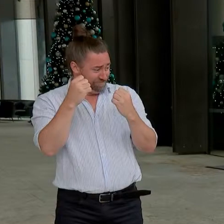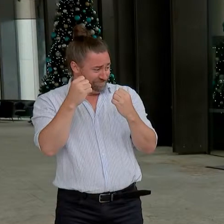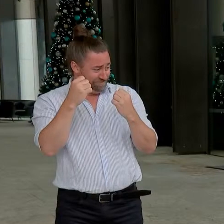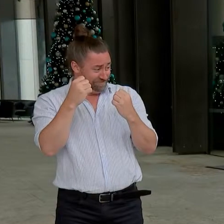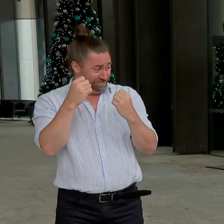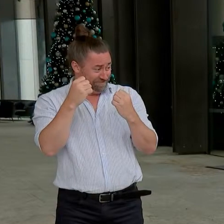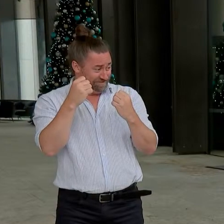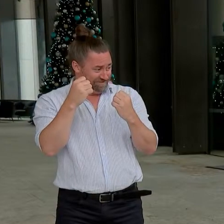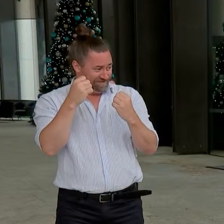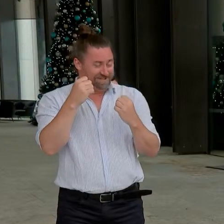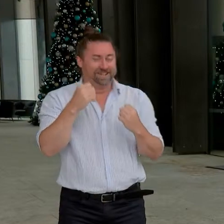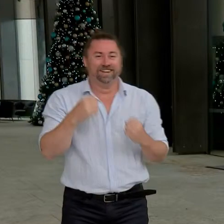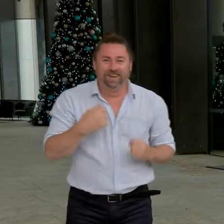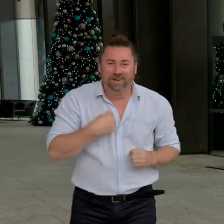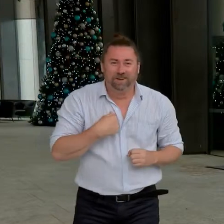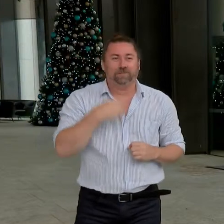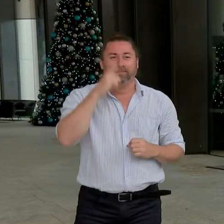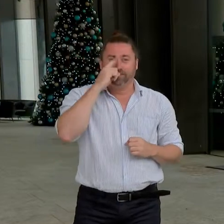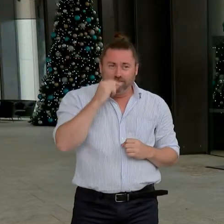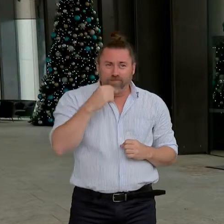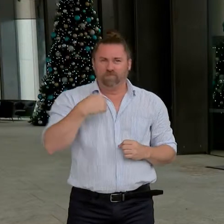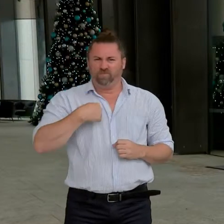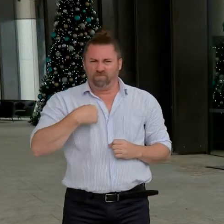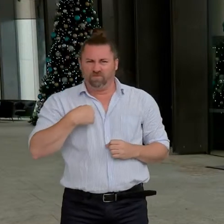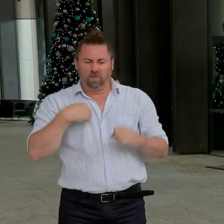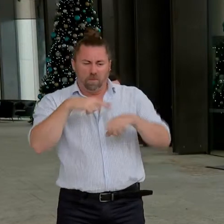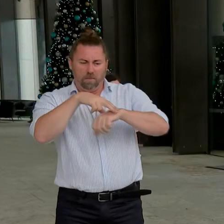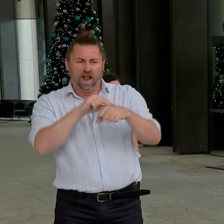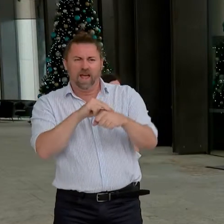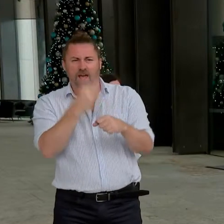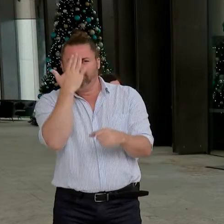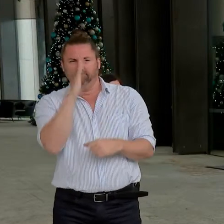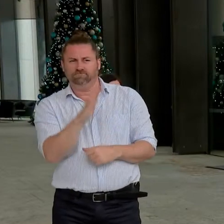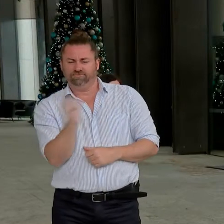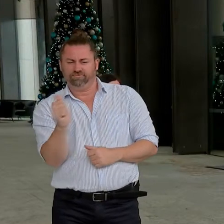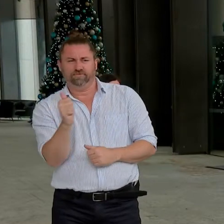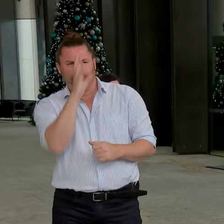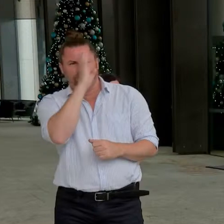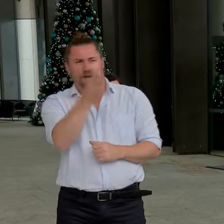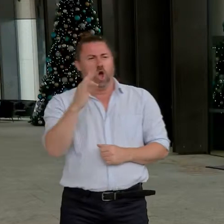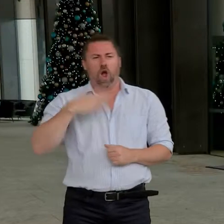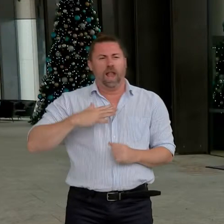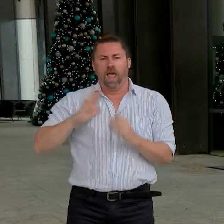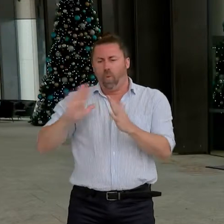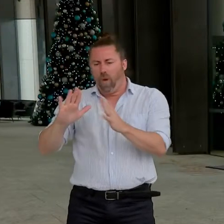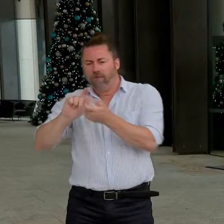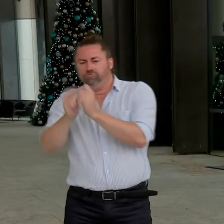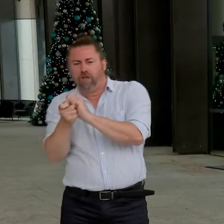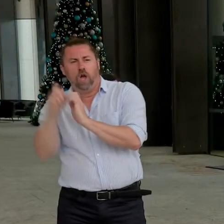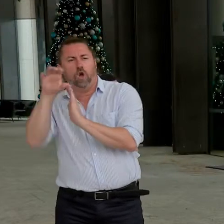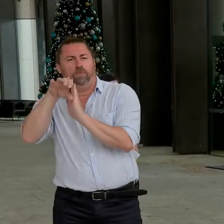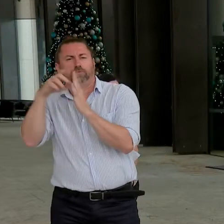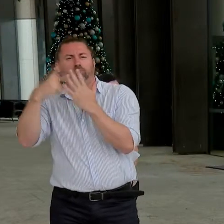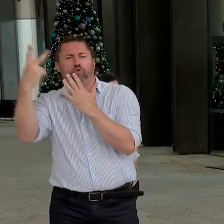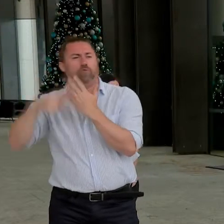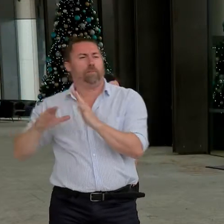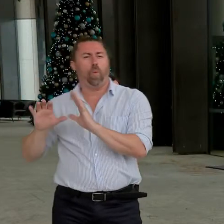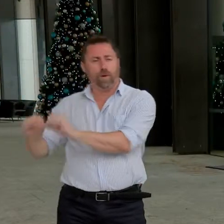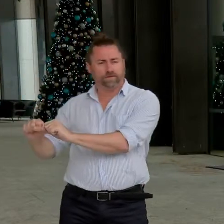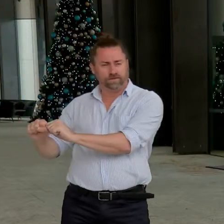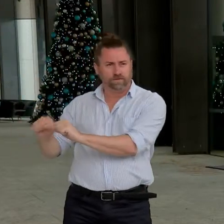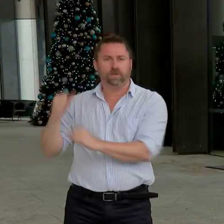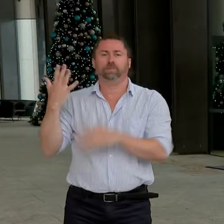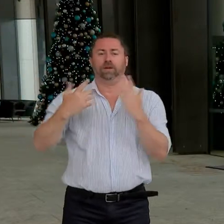assured that we could operationalise this straight away, and it's important to do so. So, as we have throughout all of the pandemic response, our police officers will